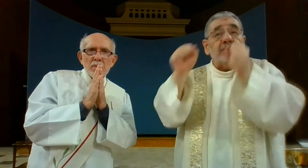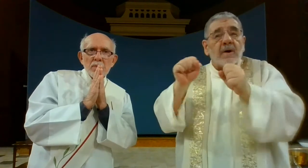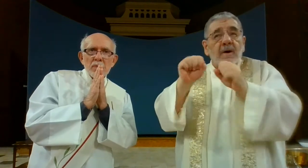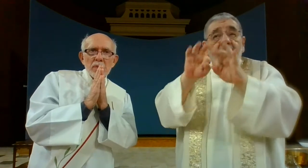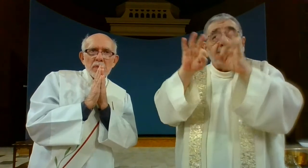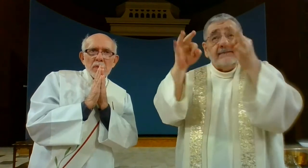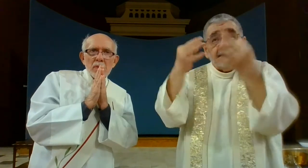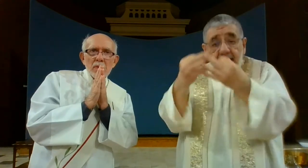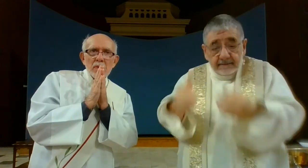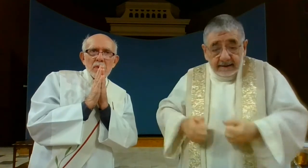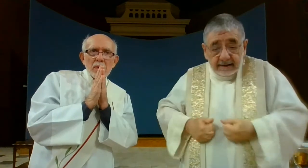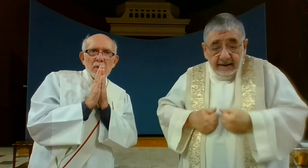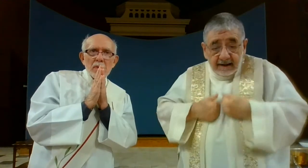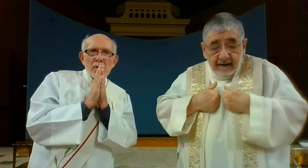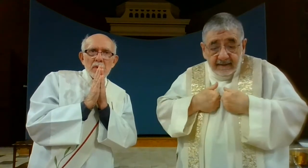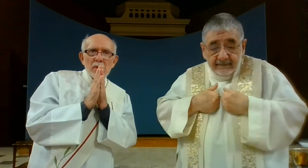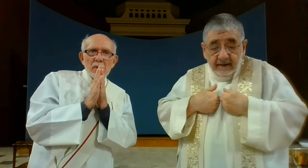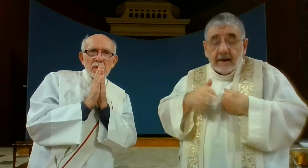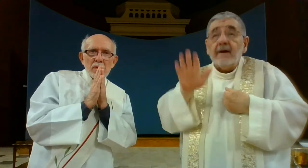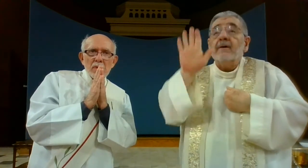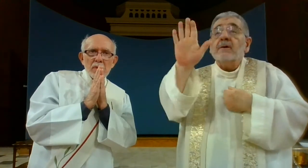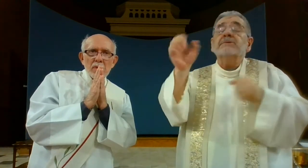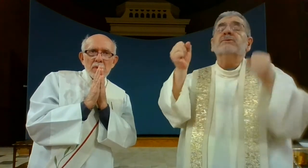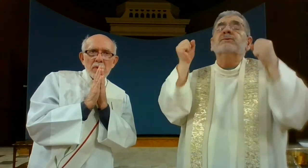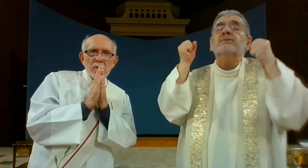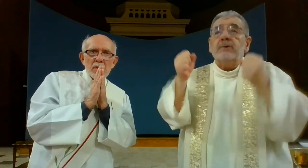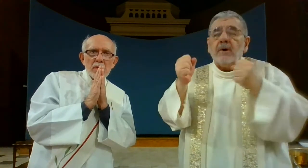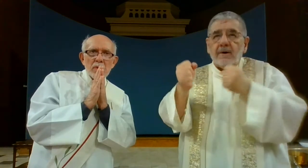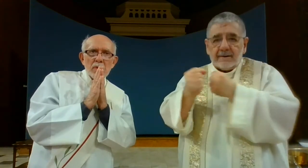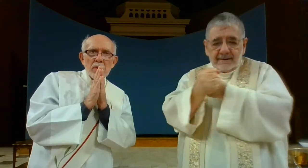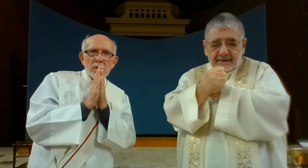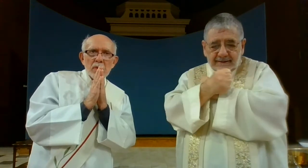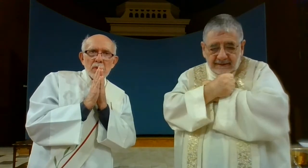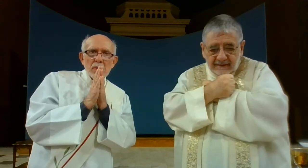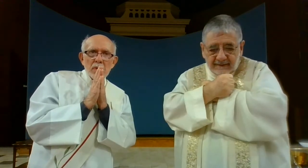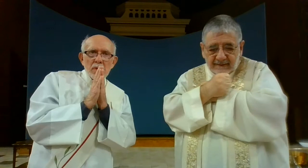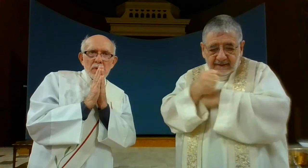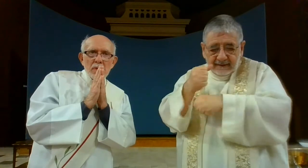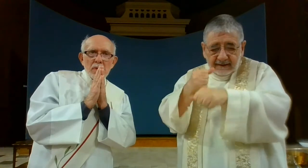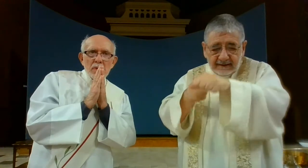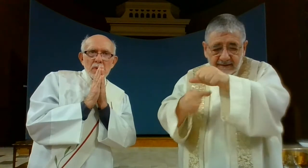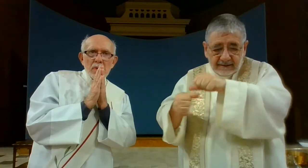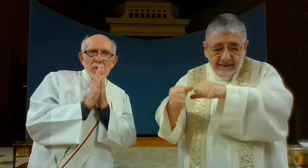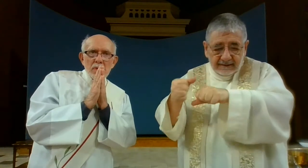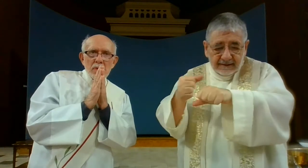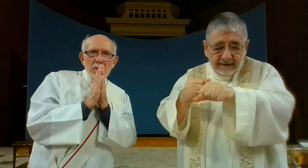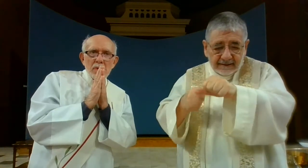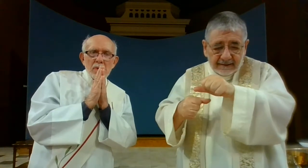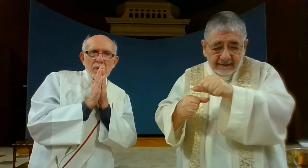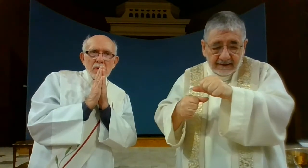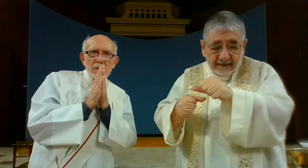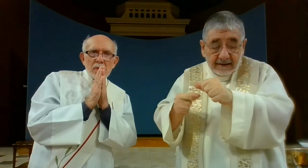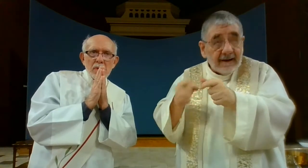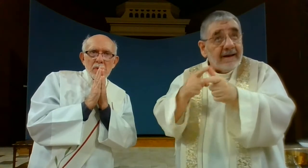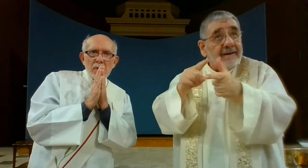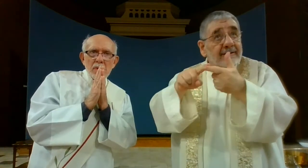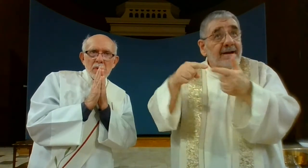in practicing the virtues of family life and in the bonds of charity, and